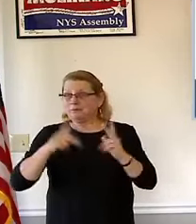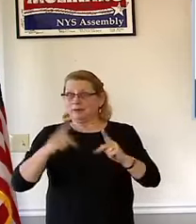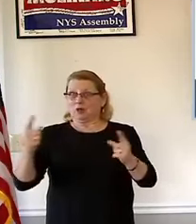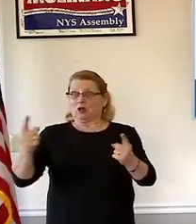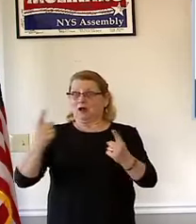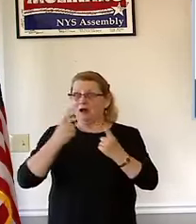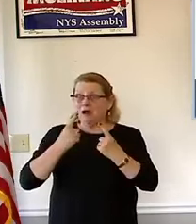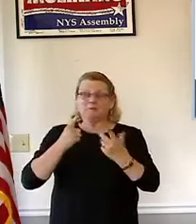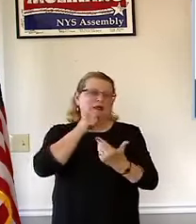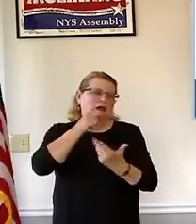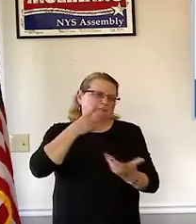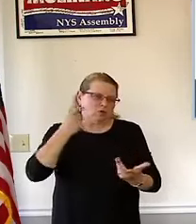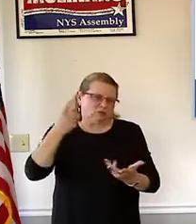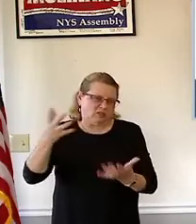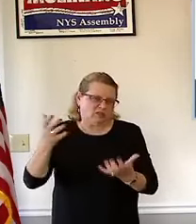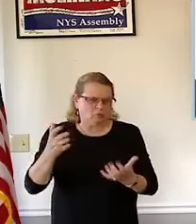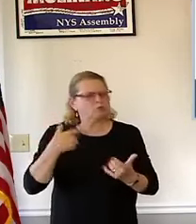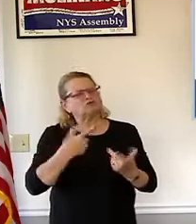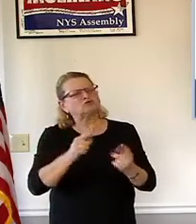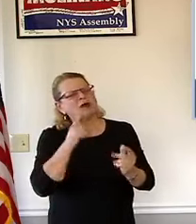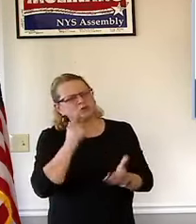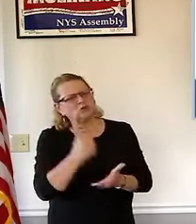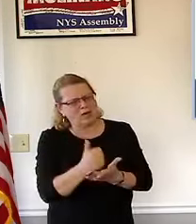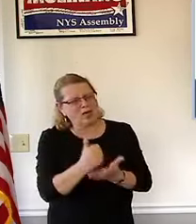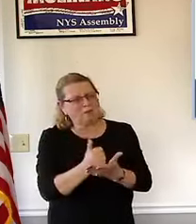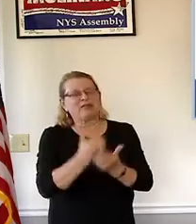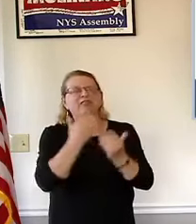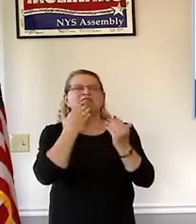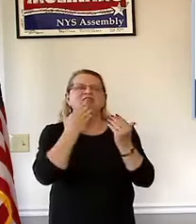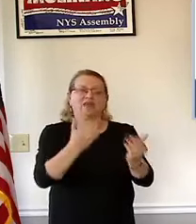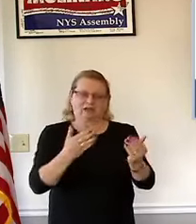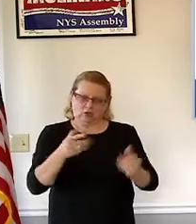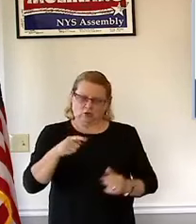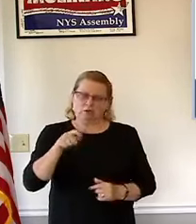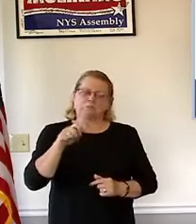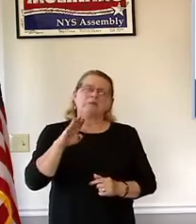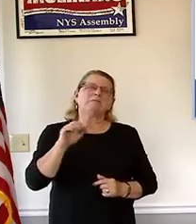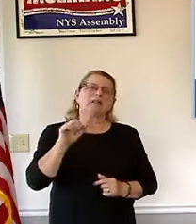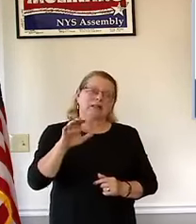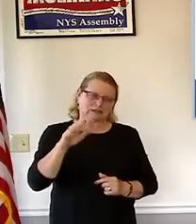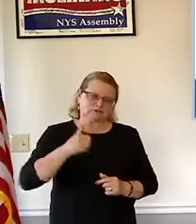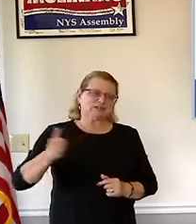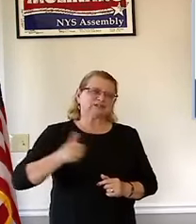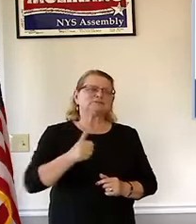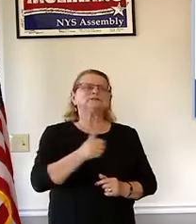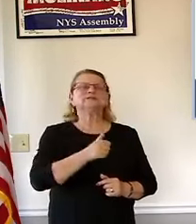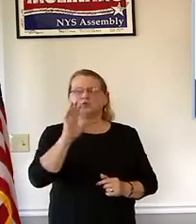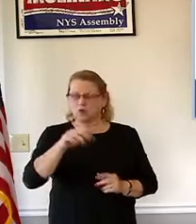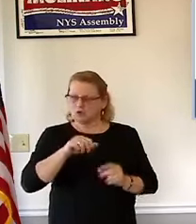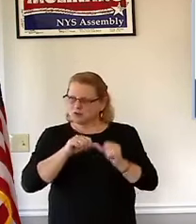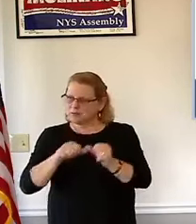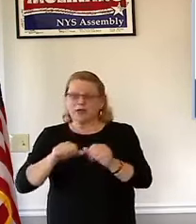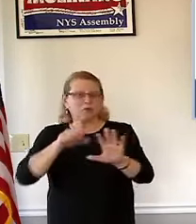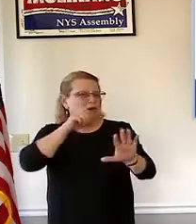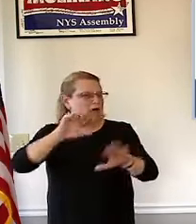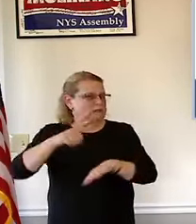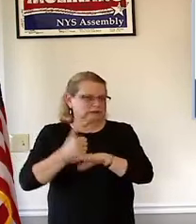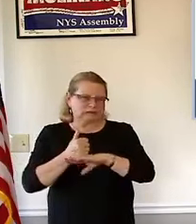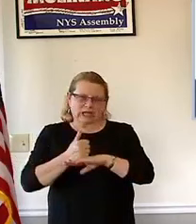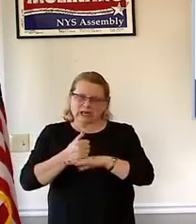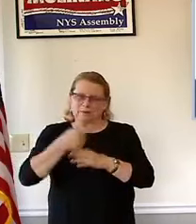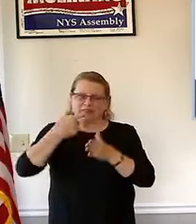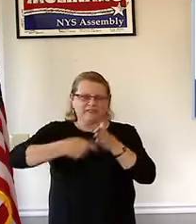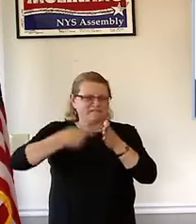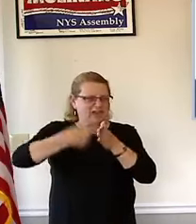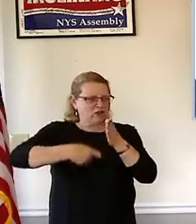and so we're trying to be helpful. Thank you for that. Public transit will remain. We have not reinstated the fare schedule yet for